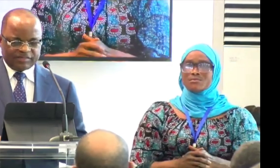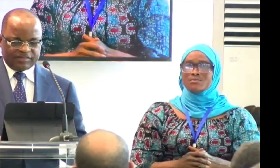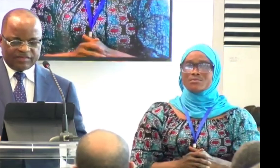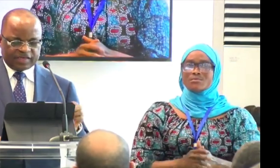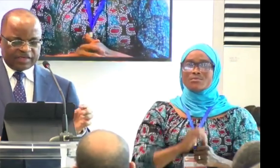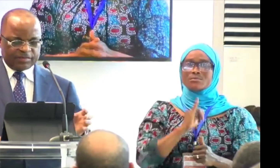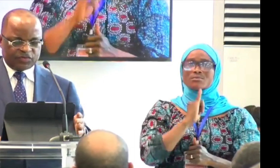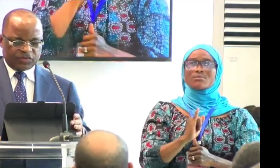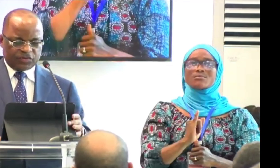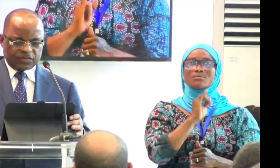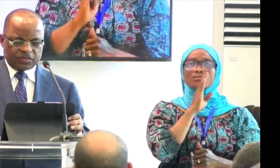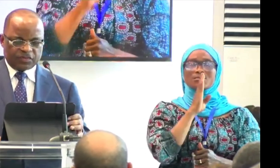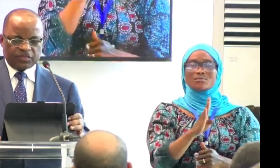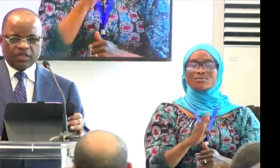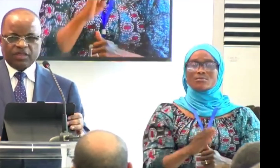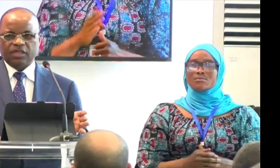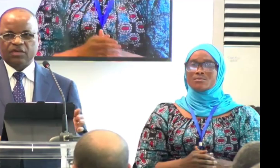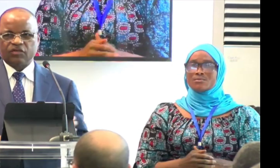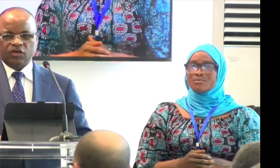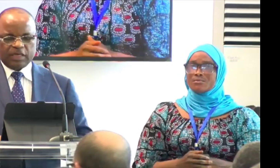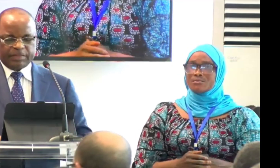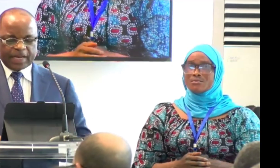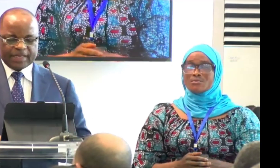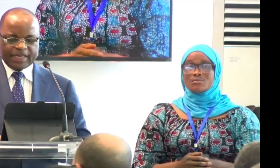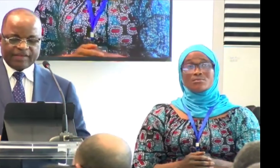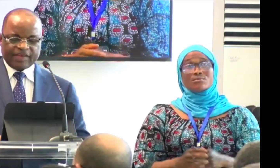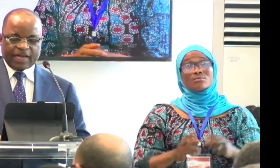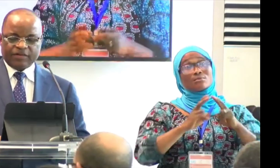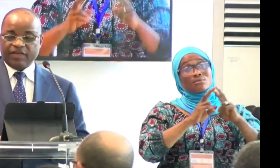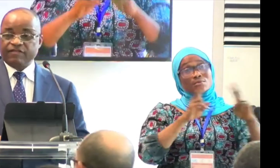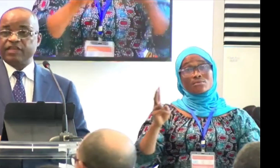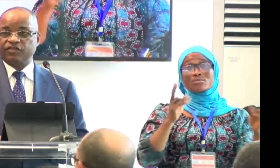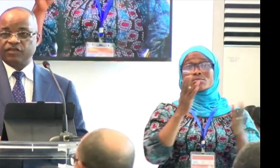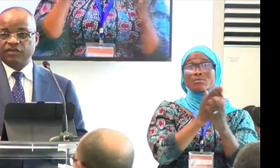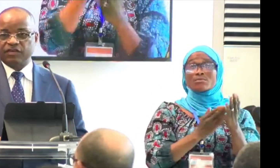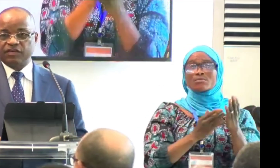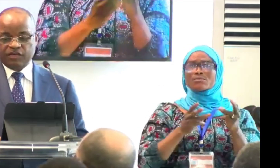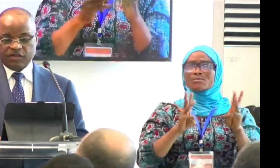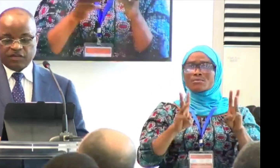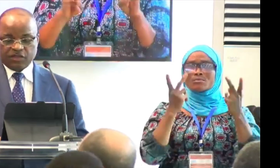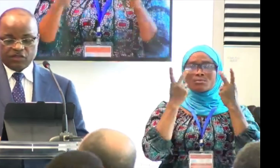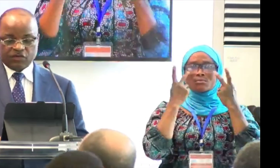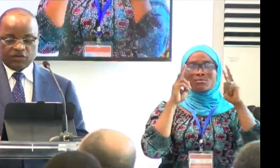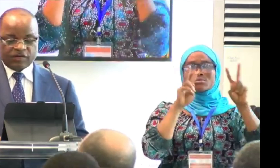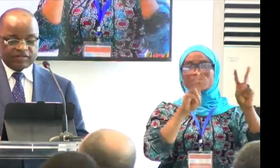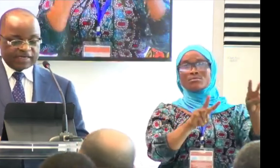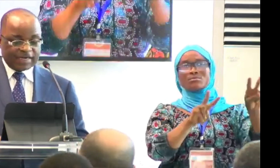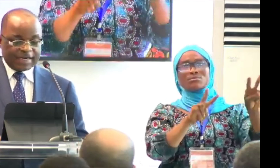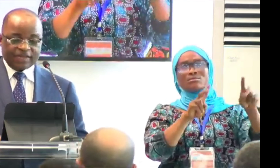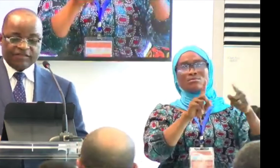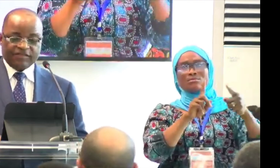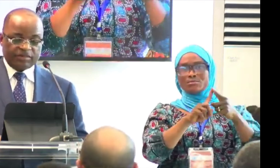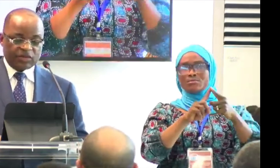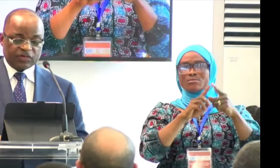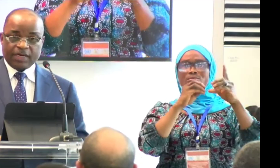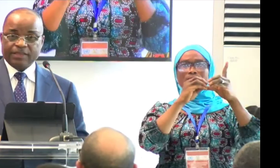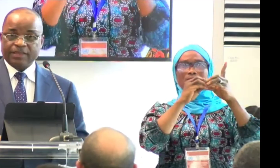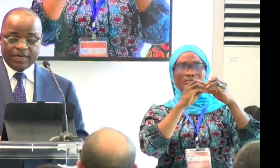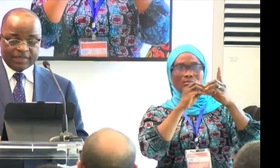it's been victim to. So the pact lays out a vision to